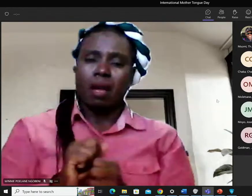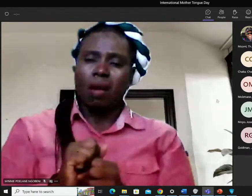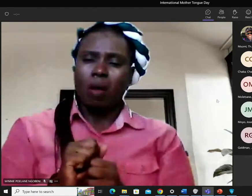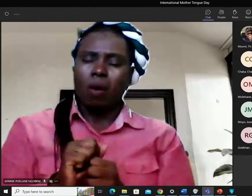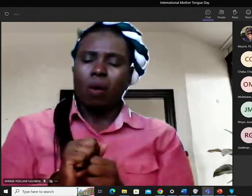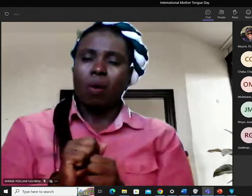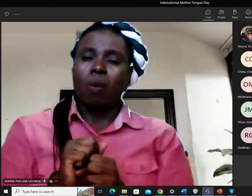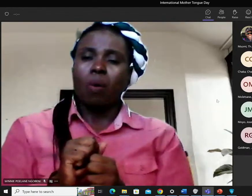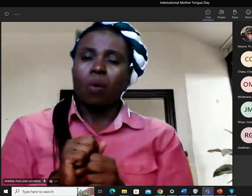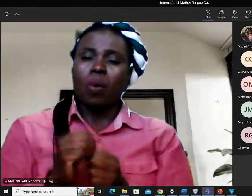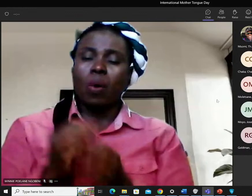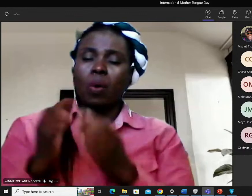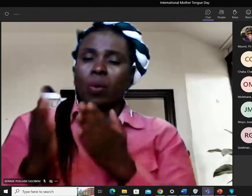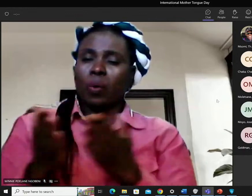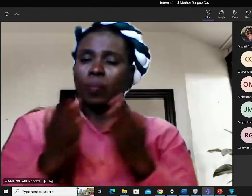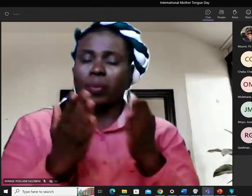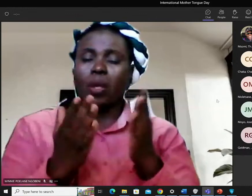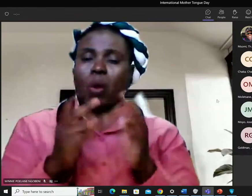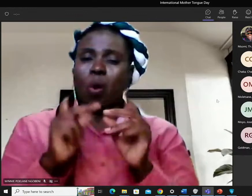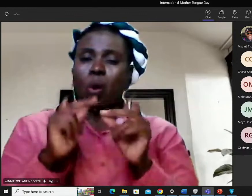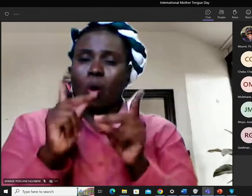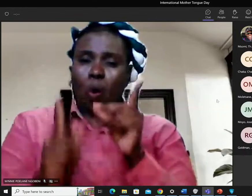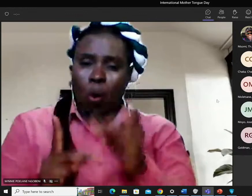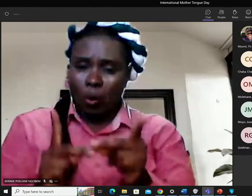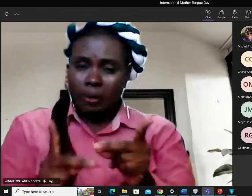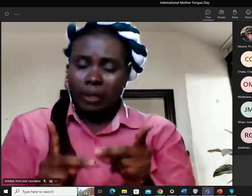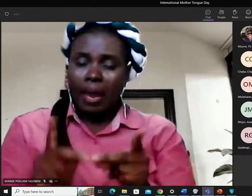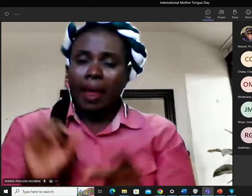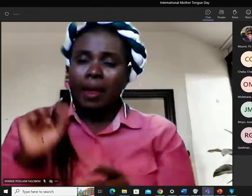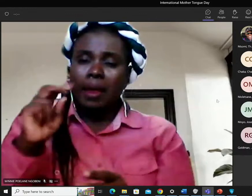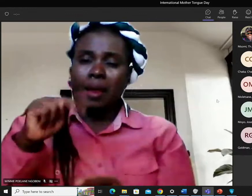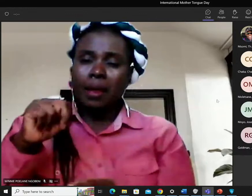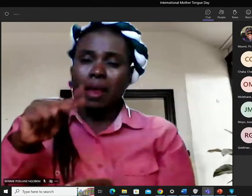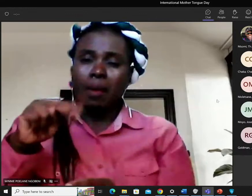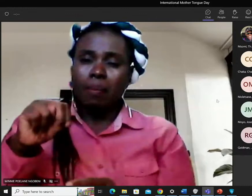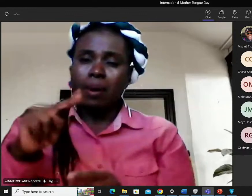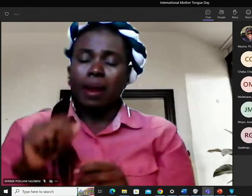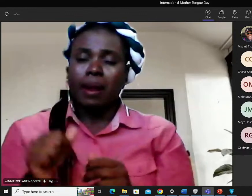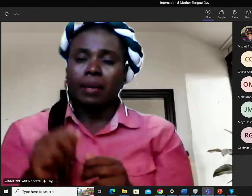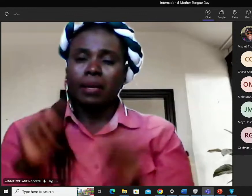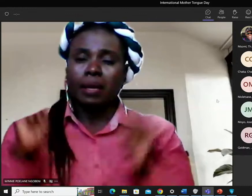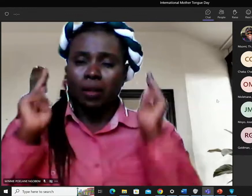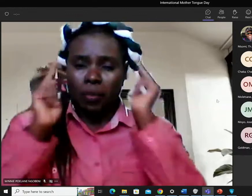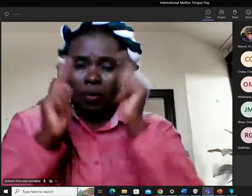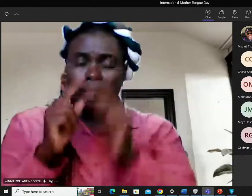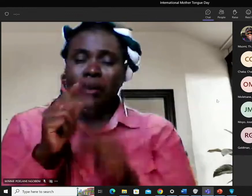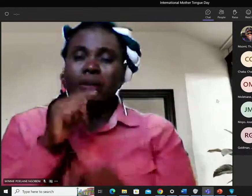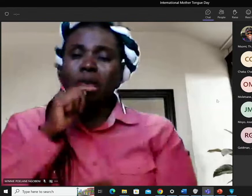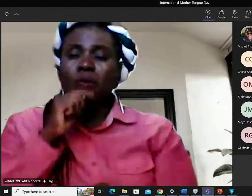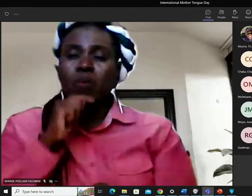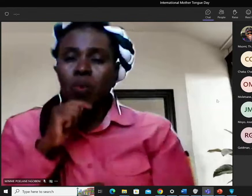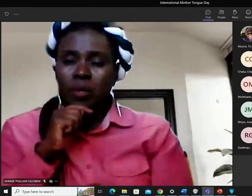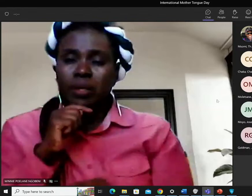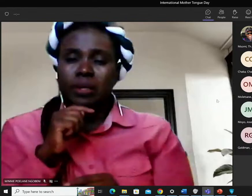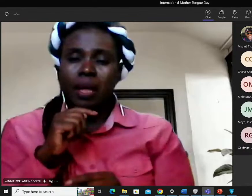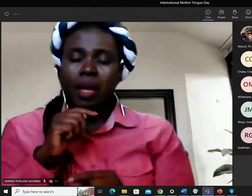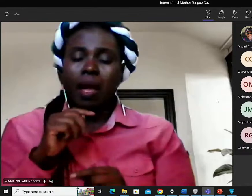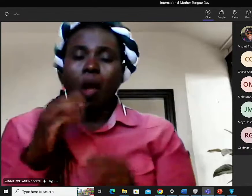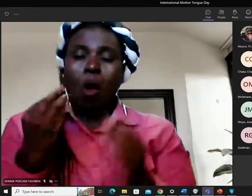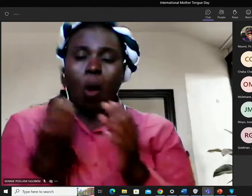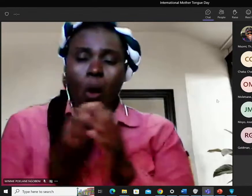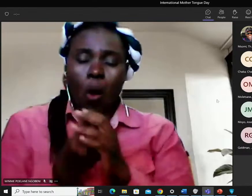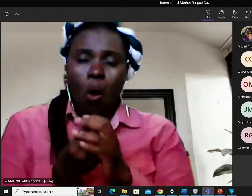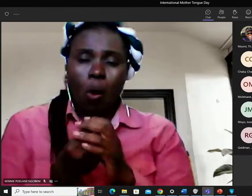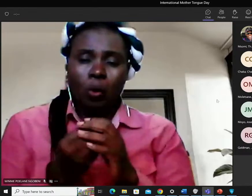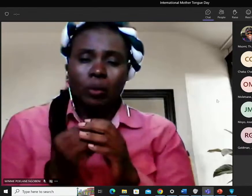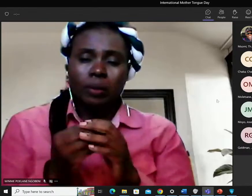Hakam dated 26 April in 1917, a university that would use Urdu as a medium of instruction